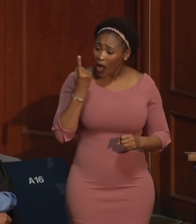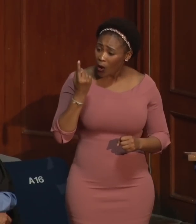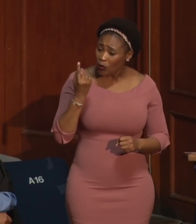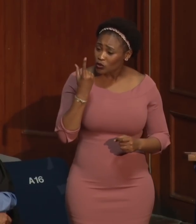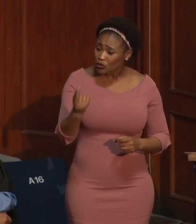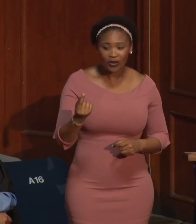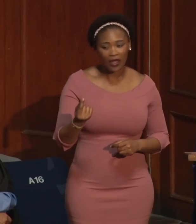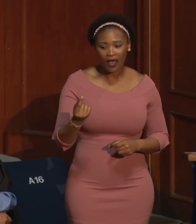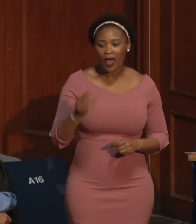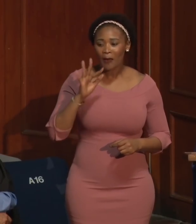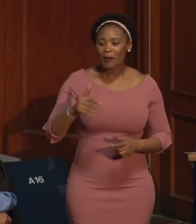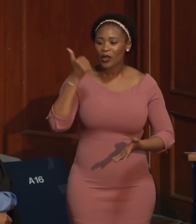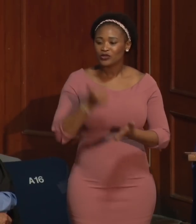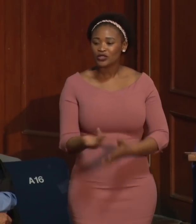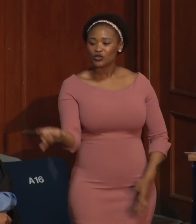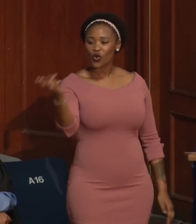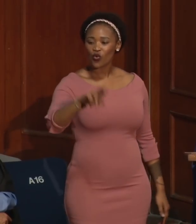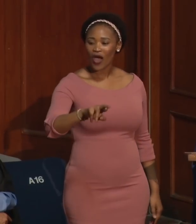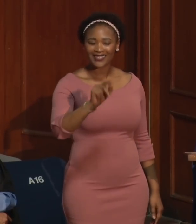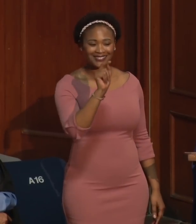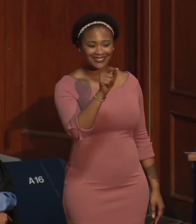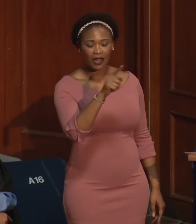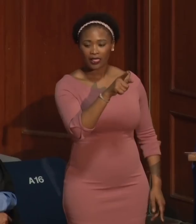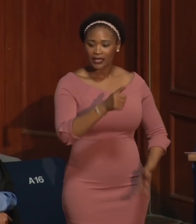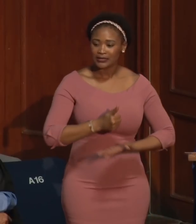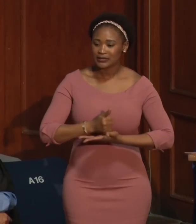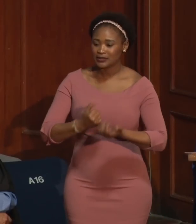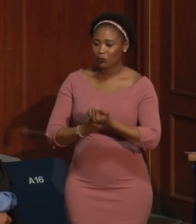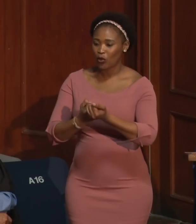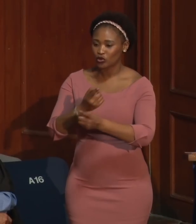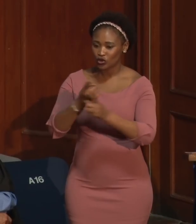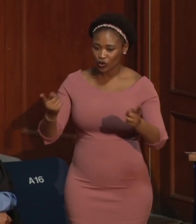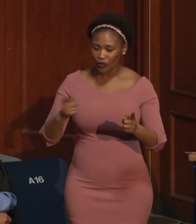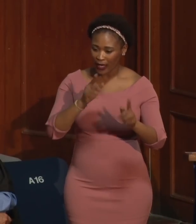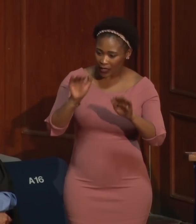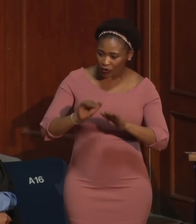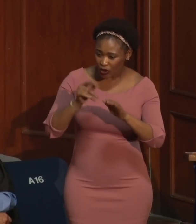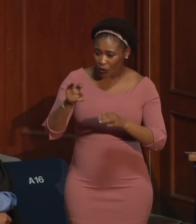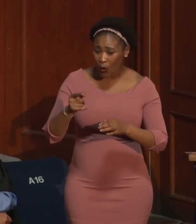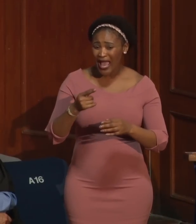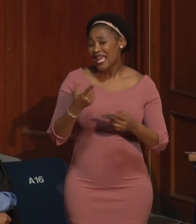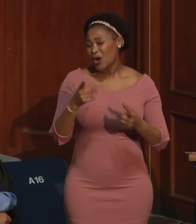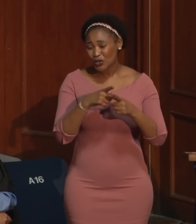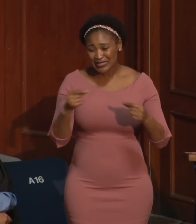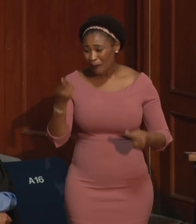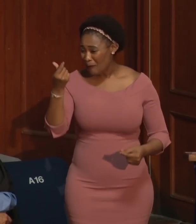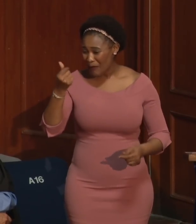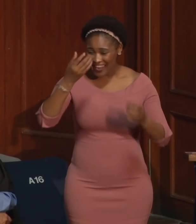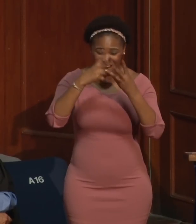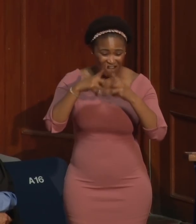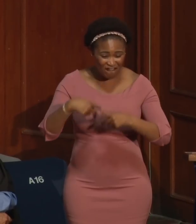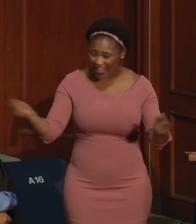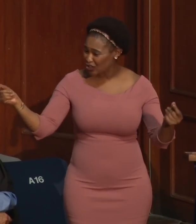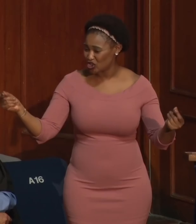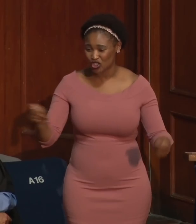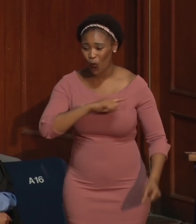your right, they supported you, they nurtured you. Some of them are here broke tonight because you are graduating. So